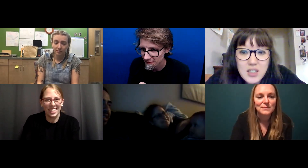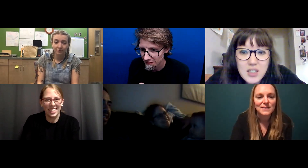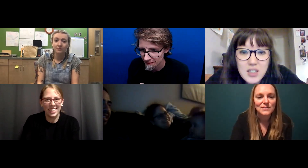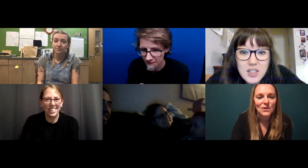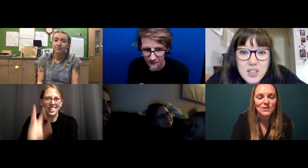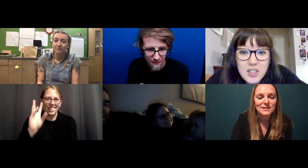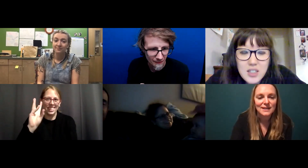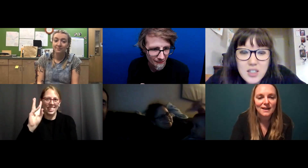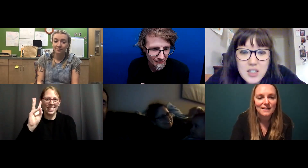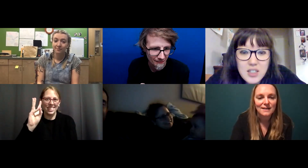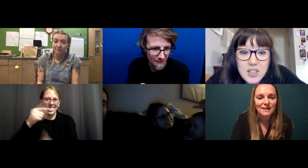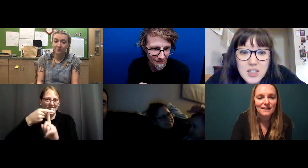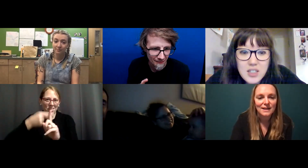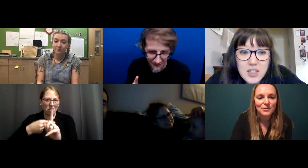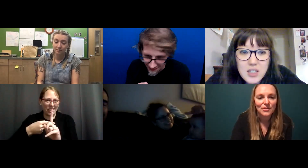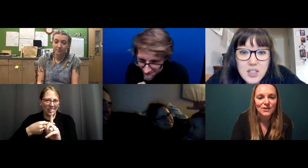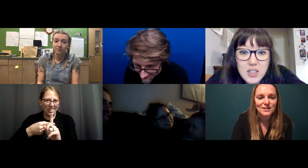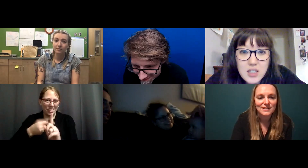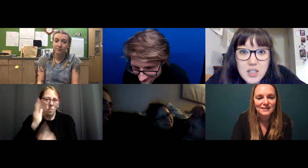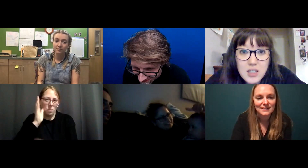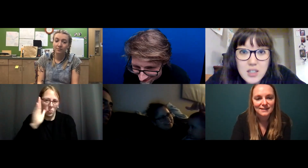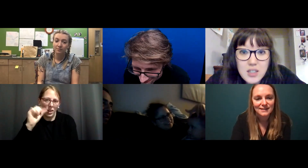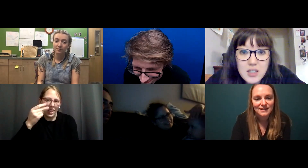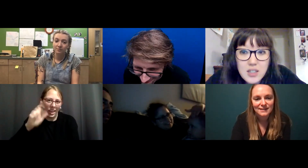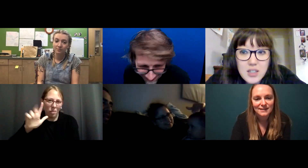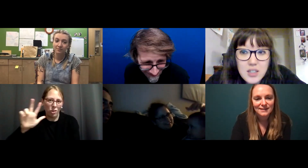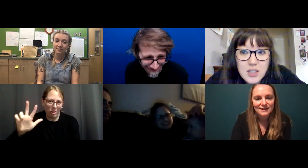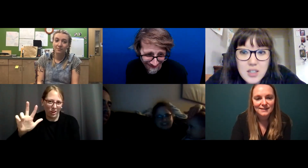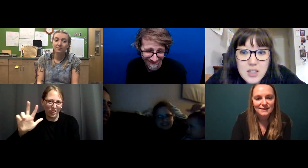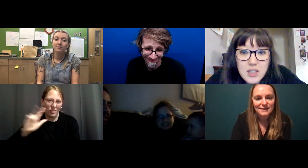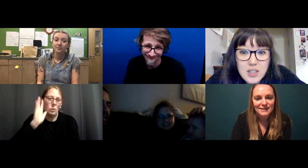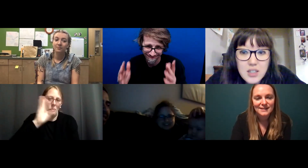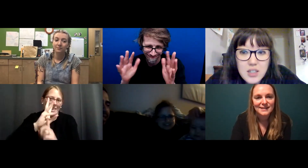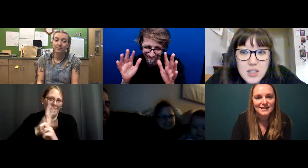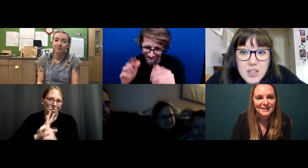6 months old on April 3rd.